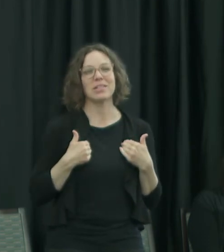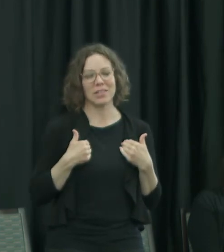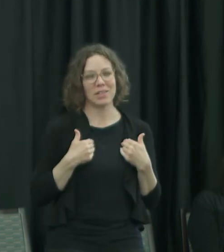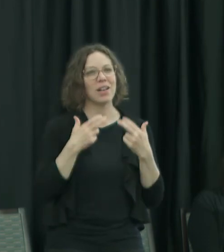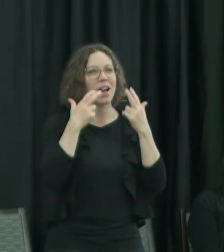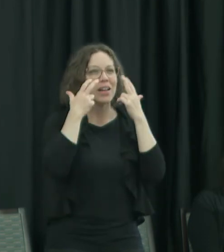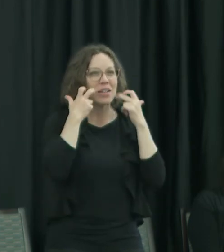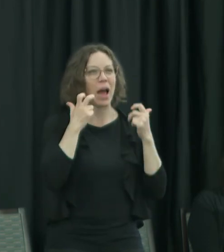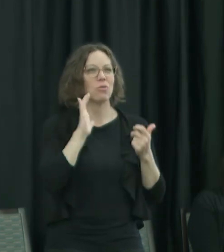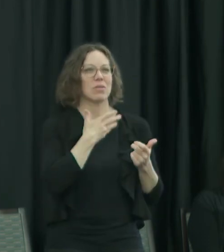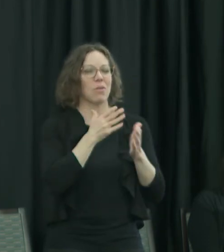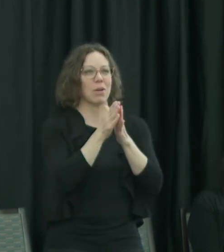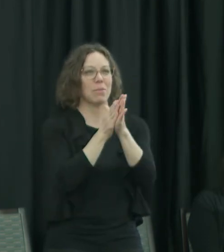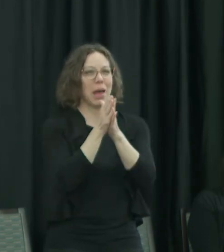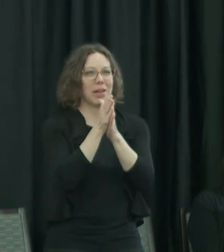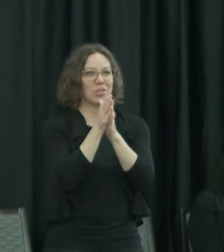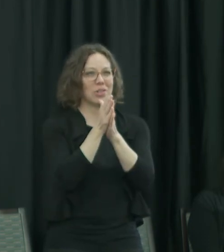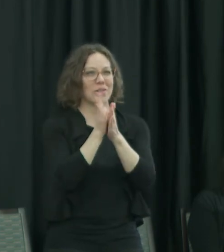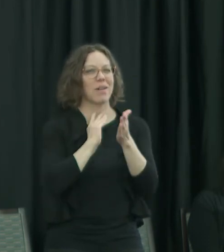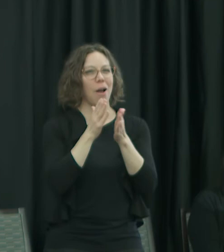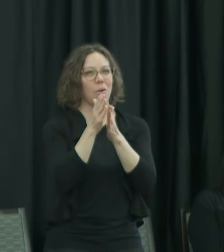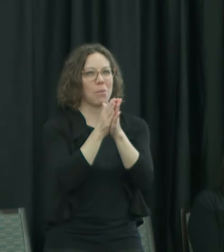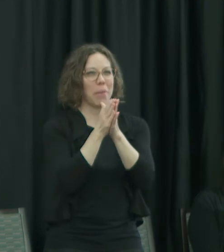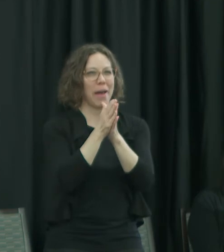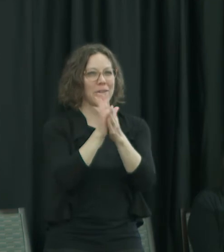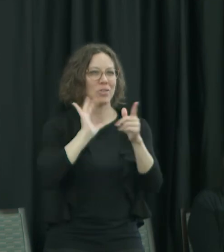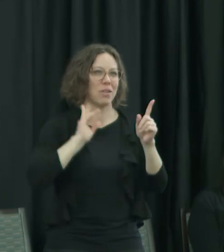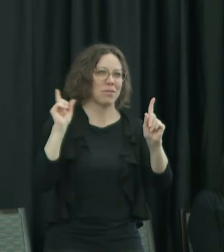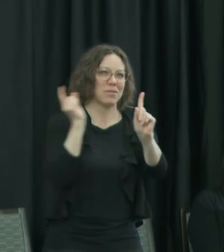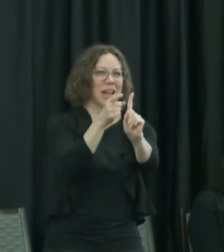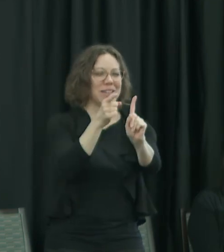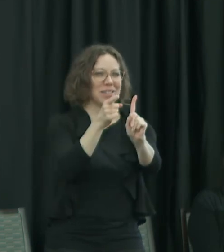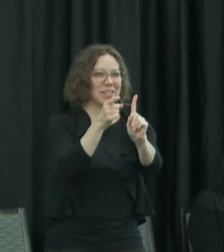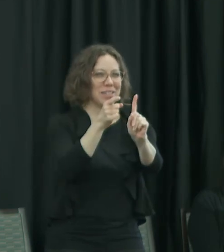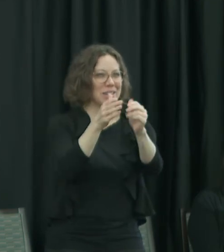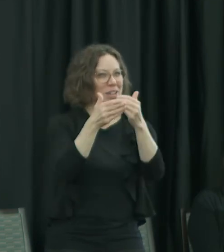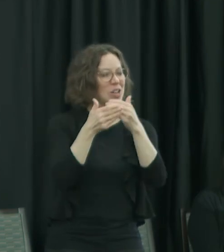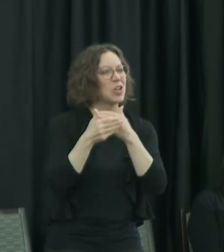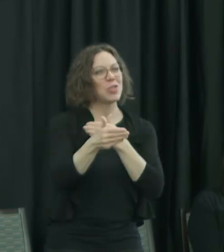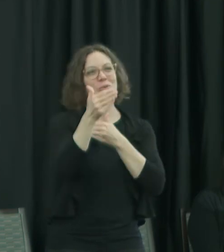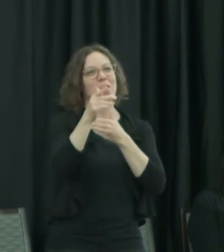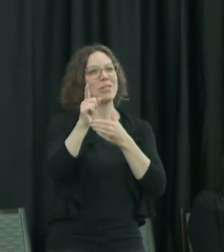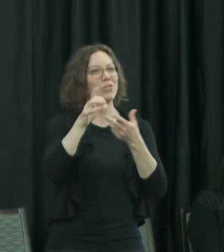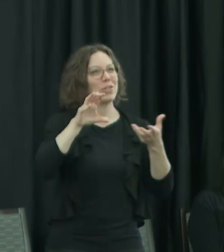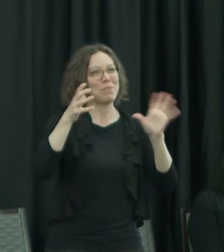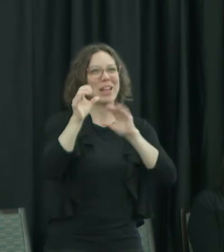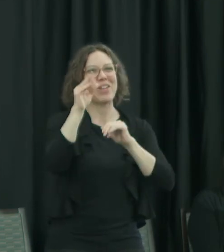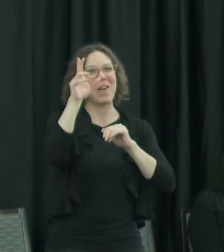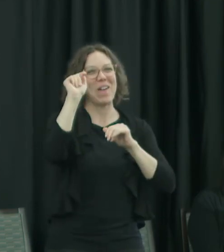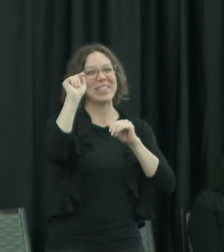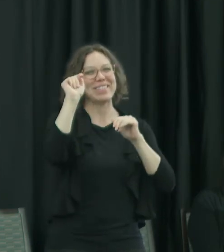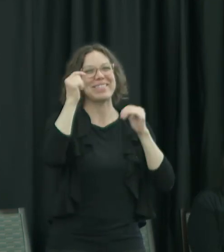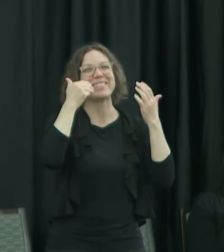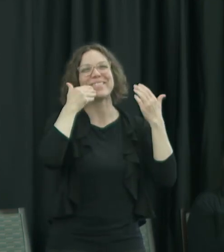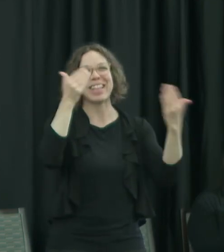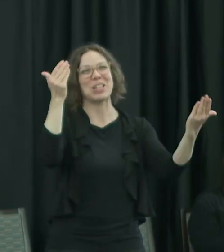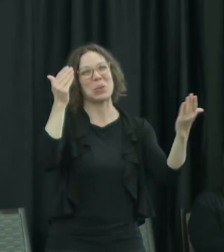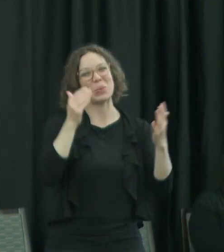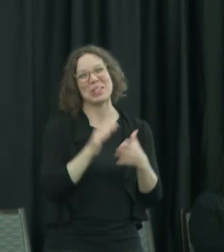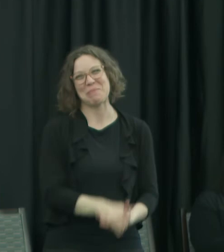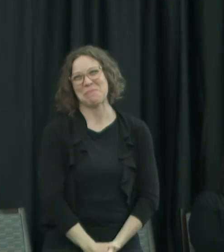is our passion, and our passion is our task. The rest is all the madness of art. Thank you.